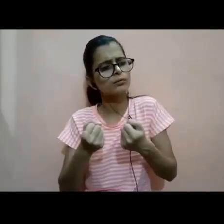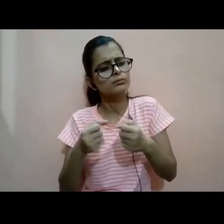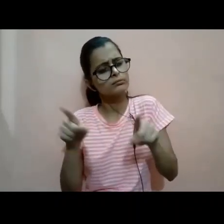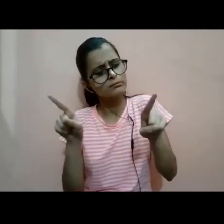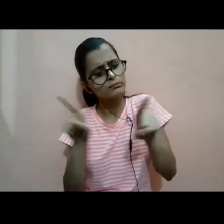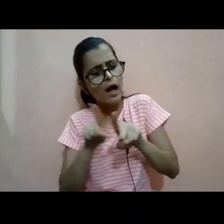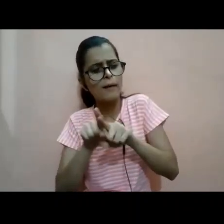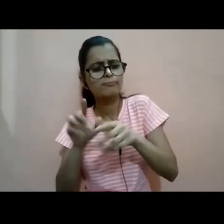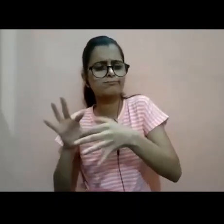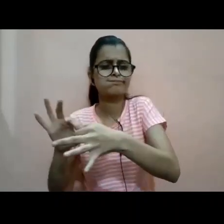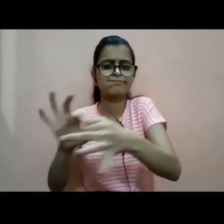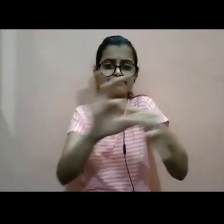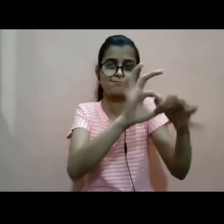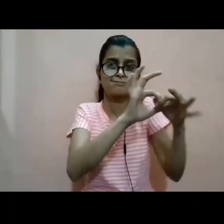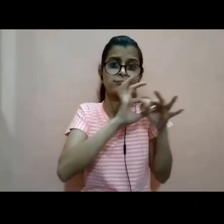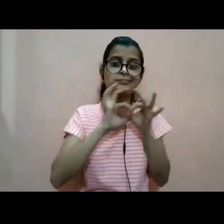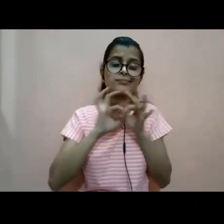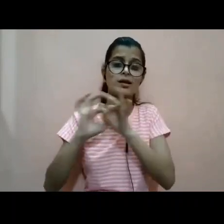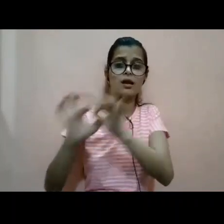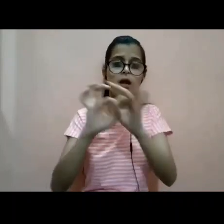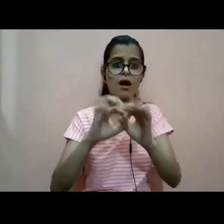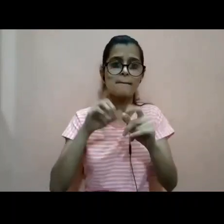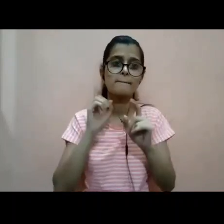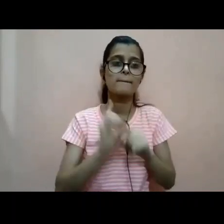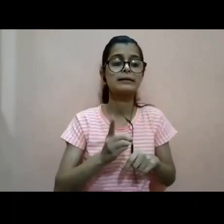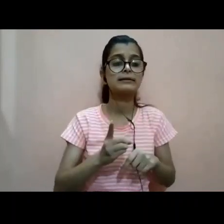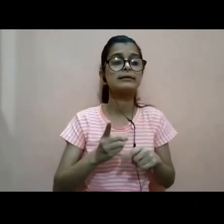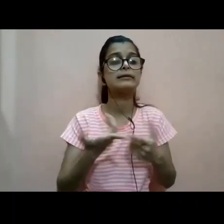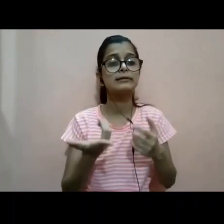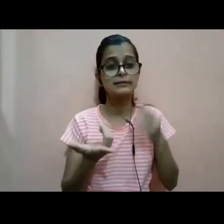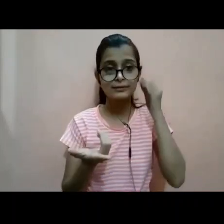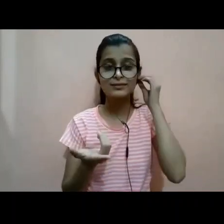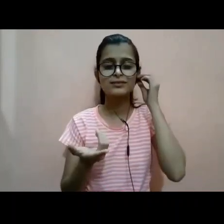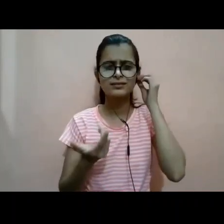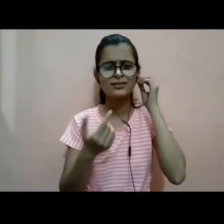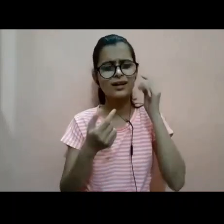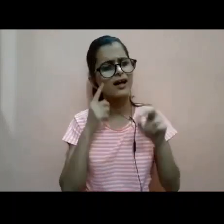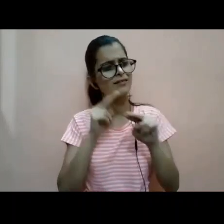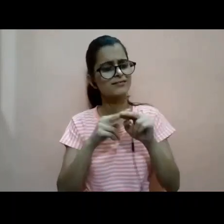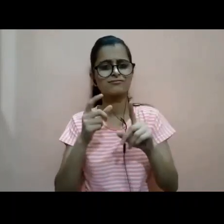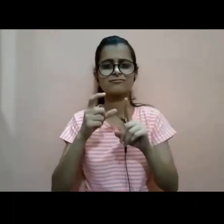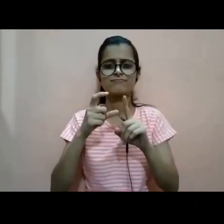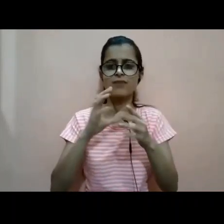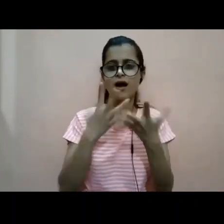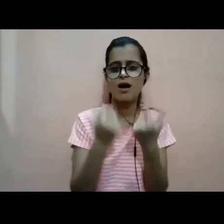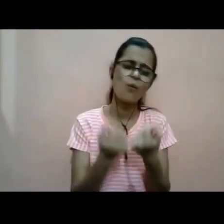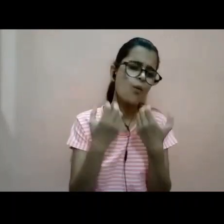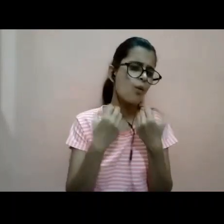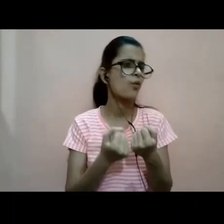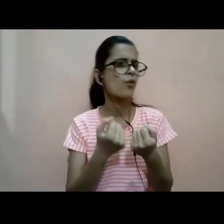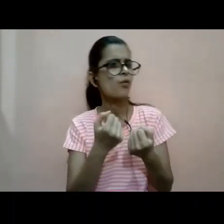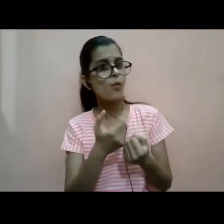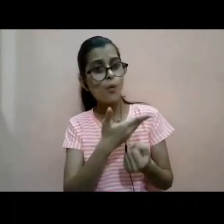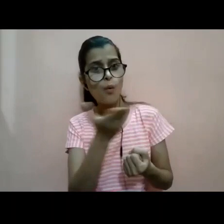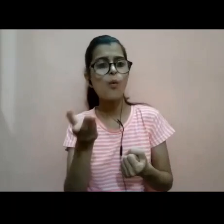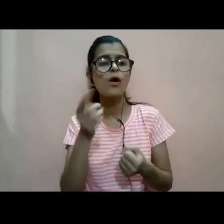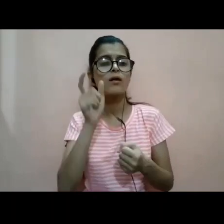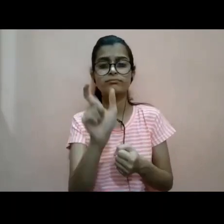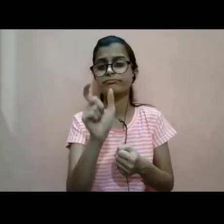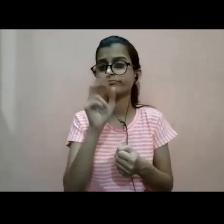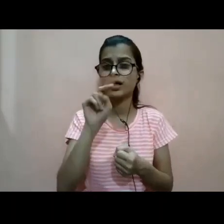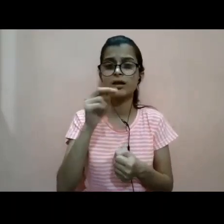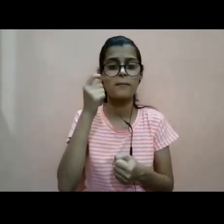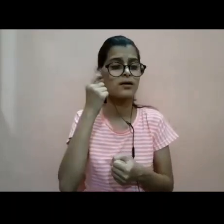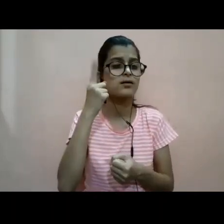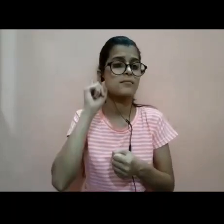desire those things we lack, but also to open up an understanding of desire that can seek out community. I want